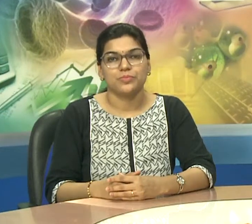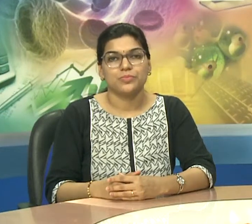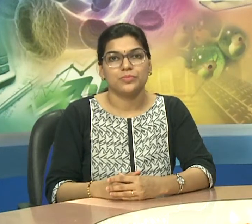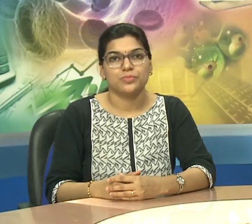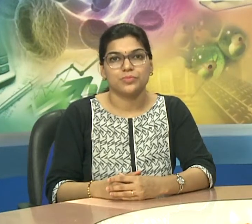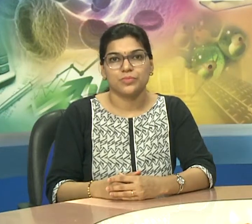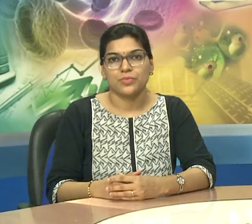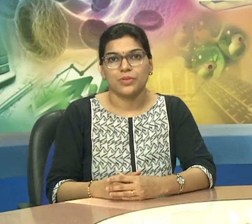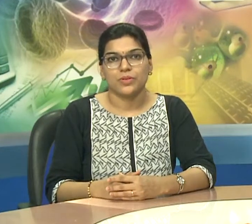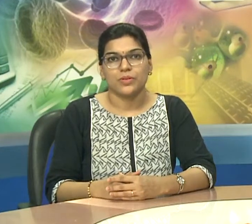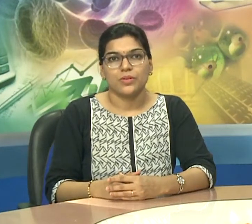poet.